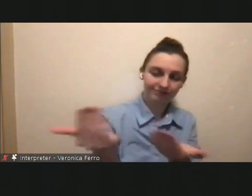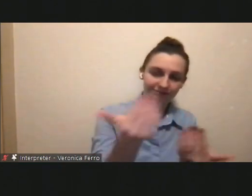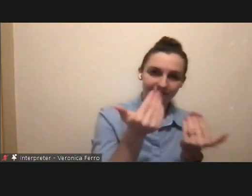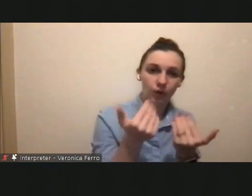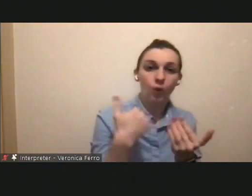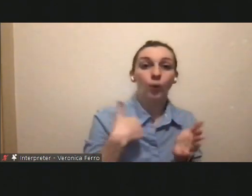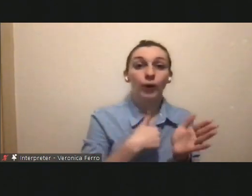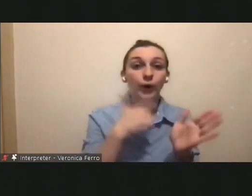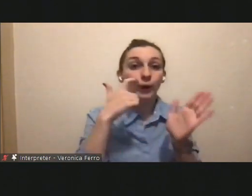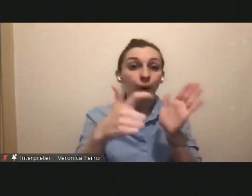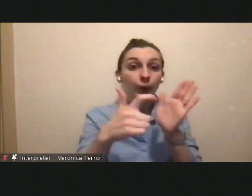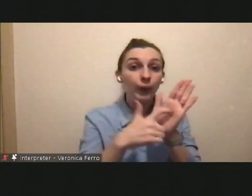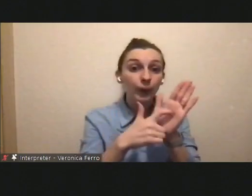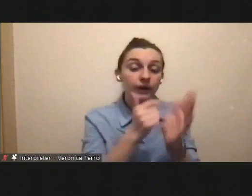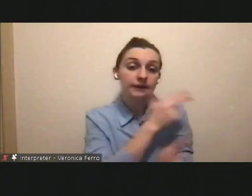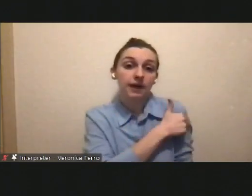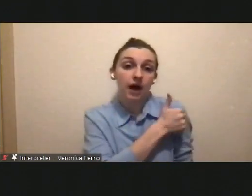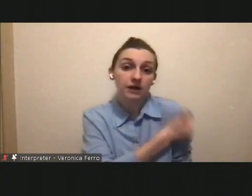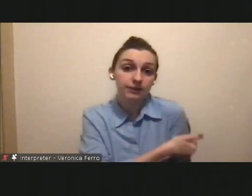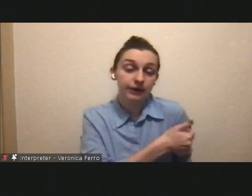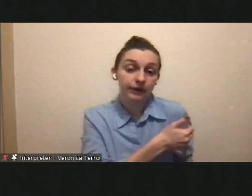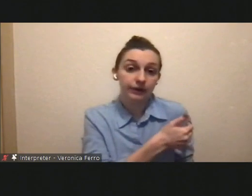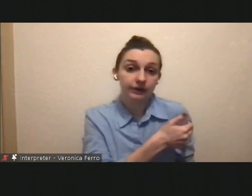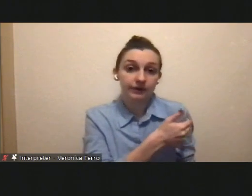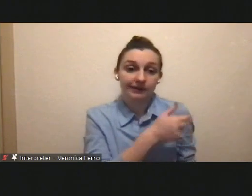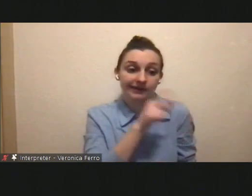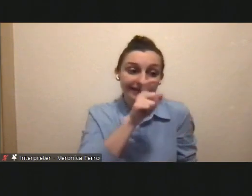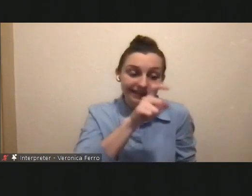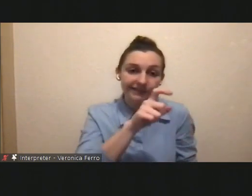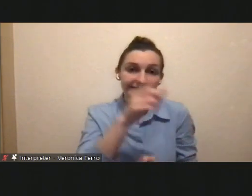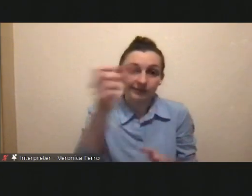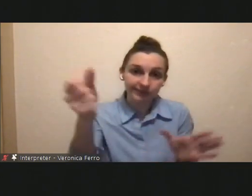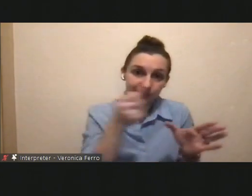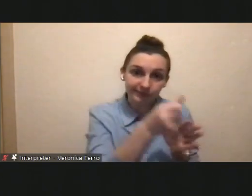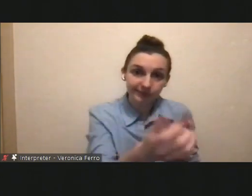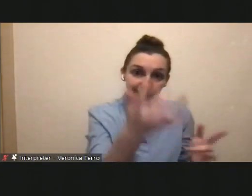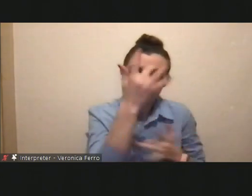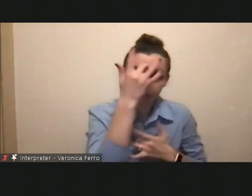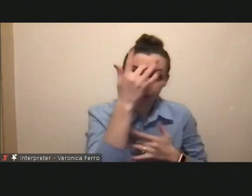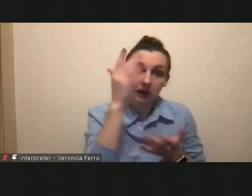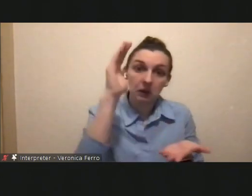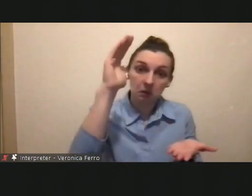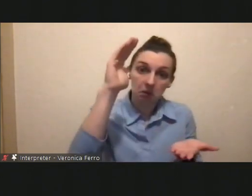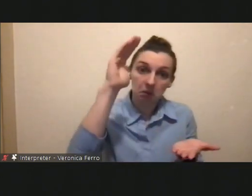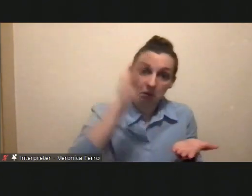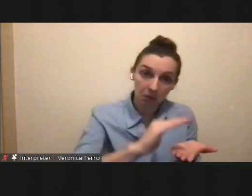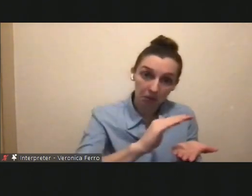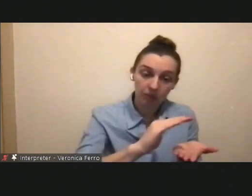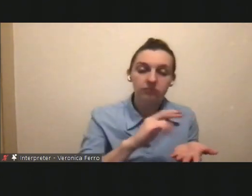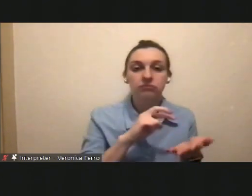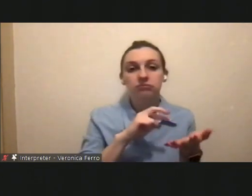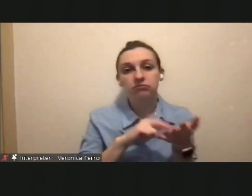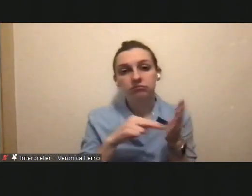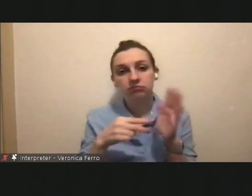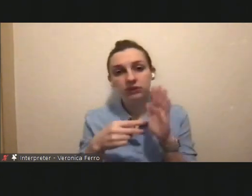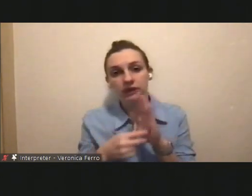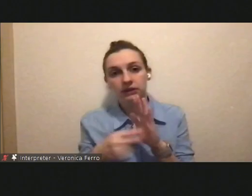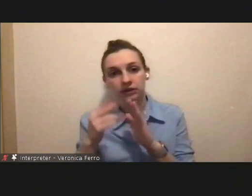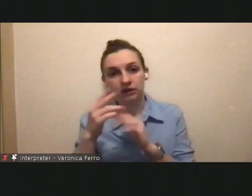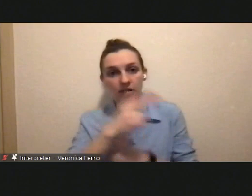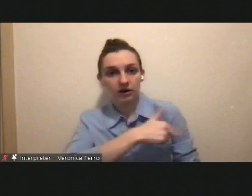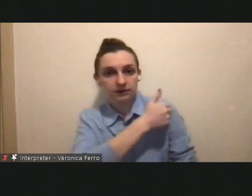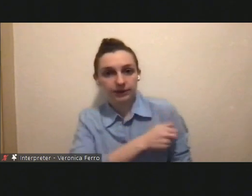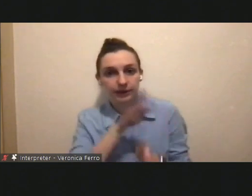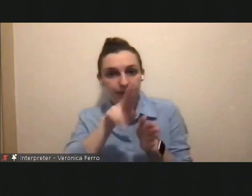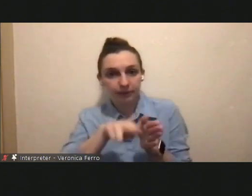continuing to monitor the need right now. We've seen relative stability in our hospital beds over the last several weeks.